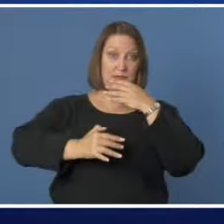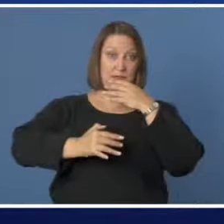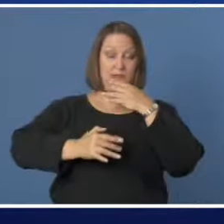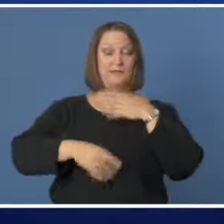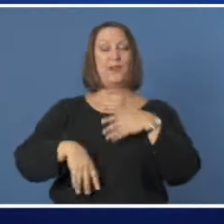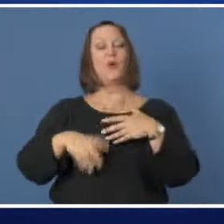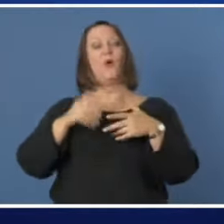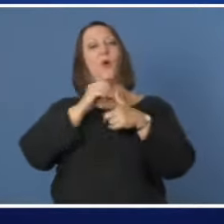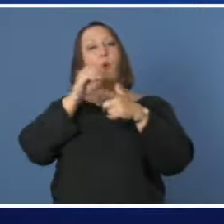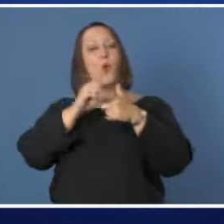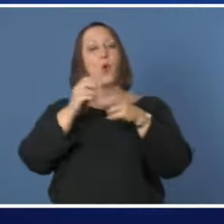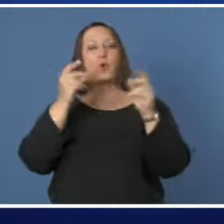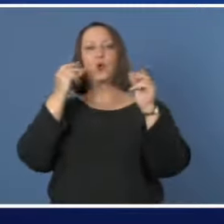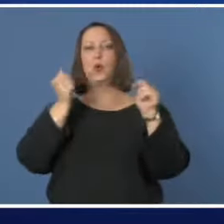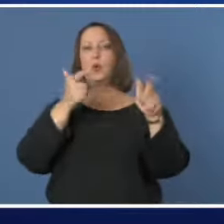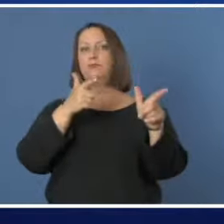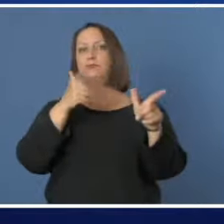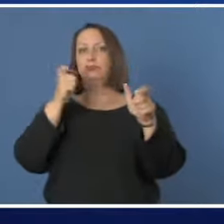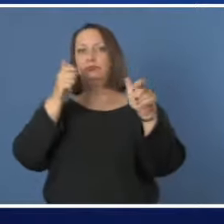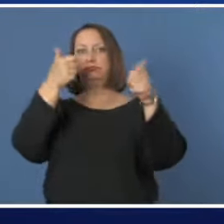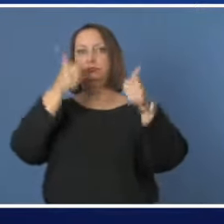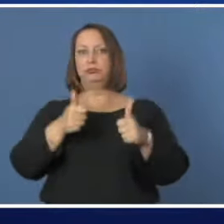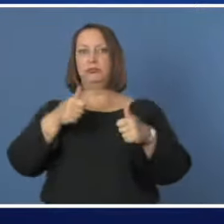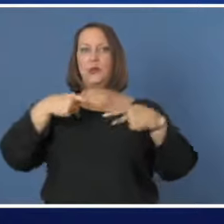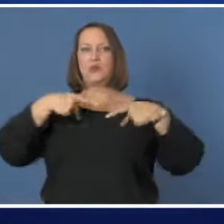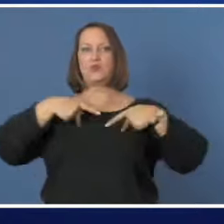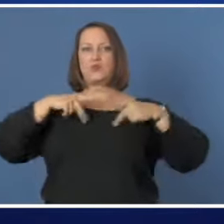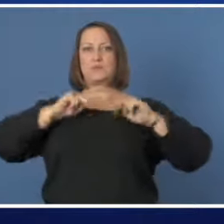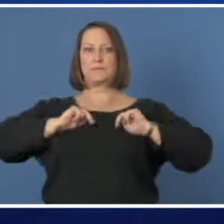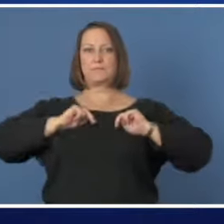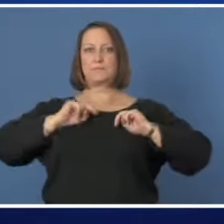Or rapidly developing pneumonia